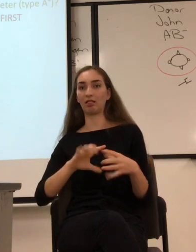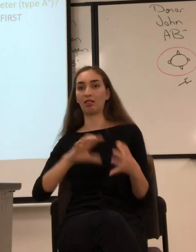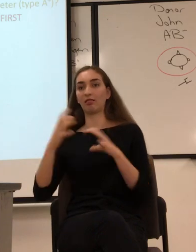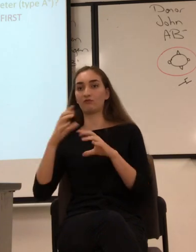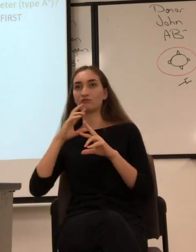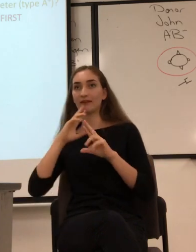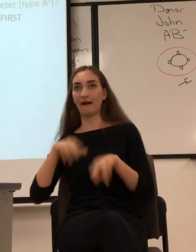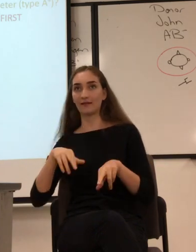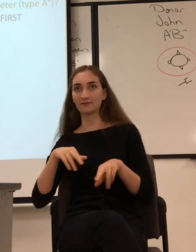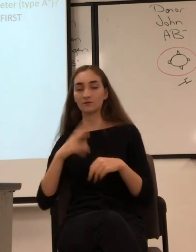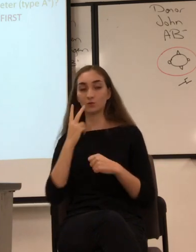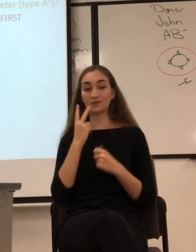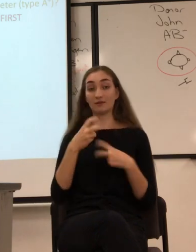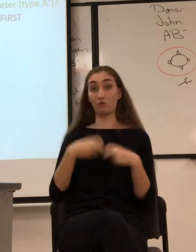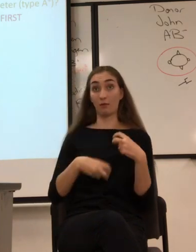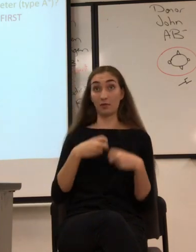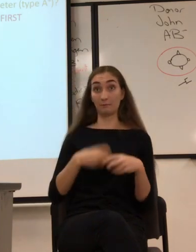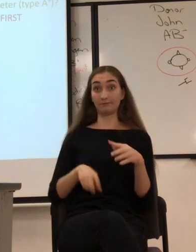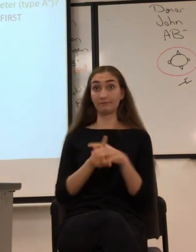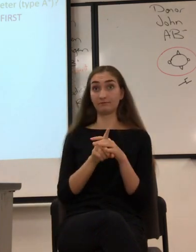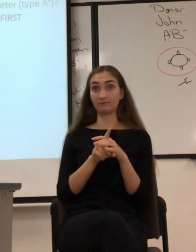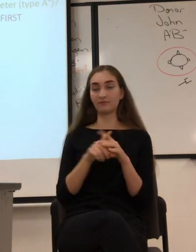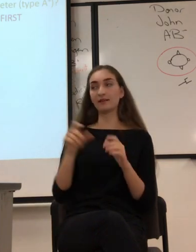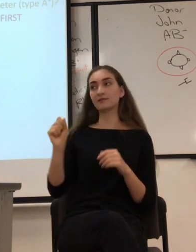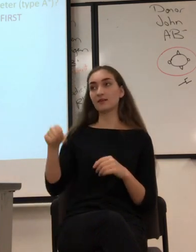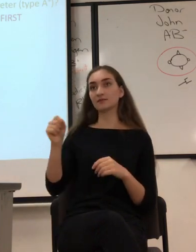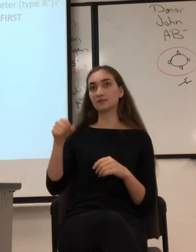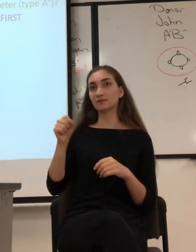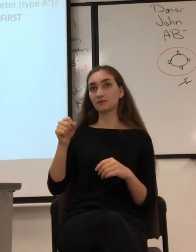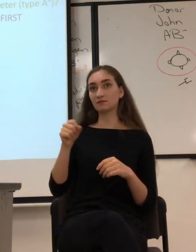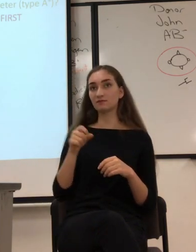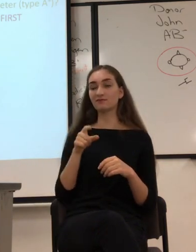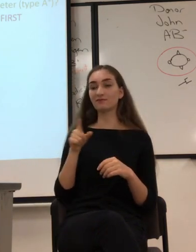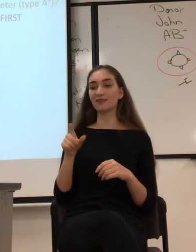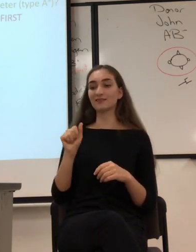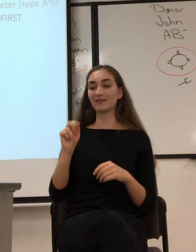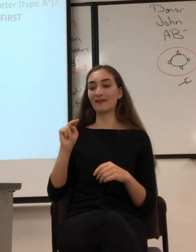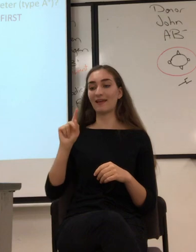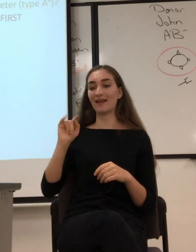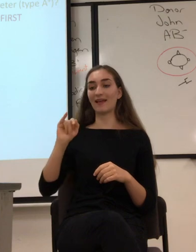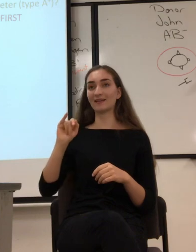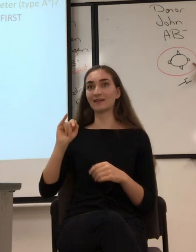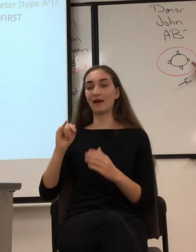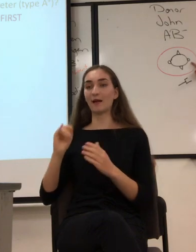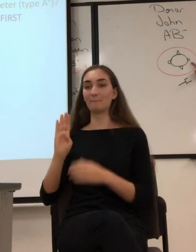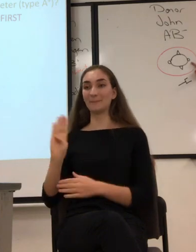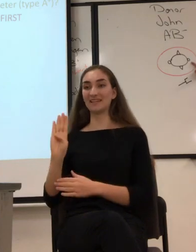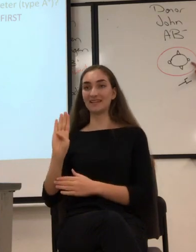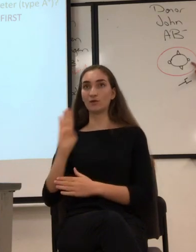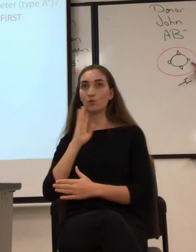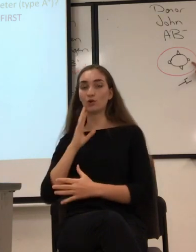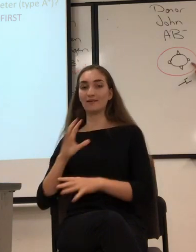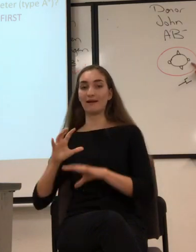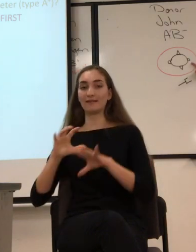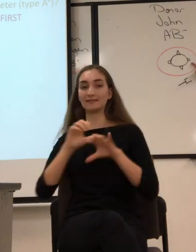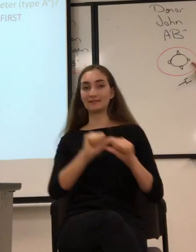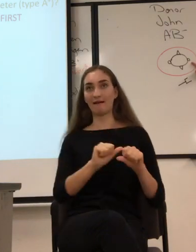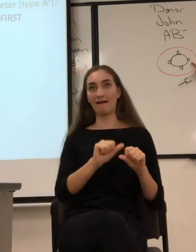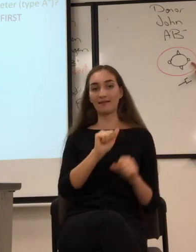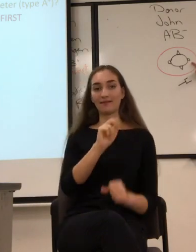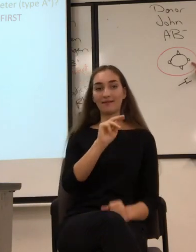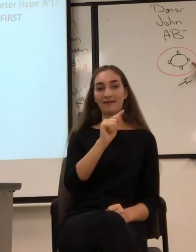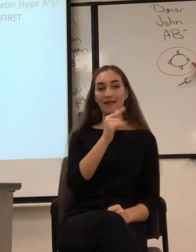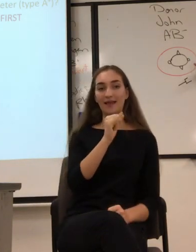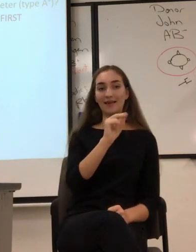Do you see a problem? Yes. Yes, this anti-B would attack antigen